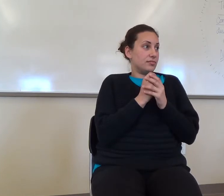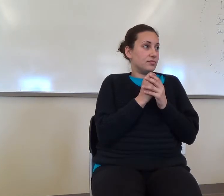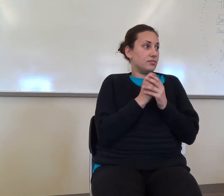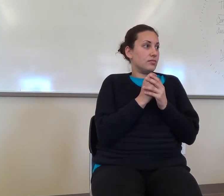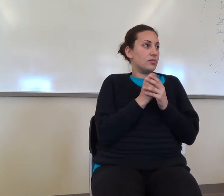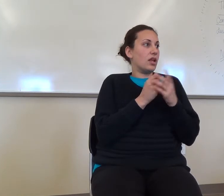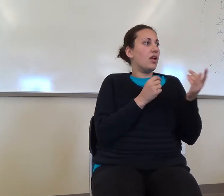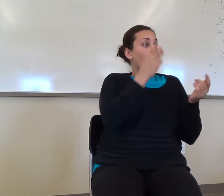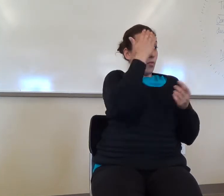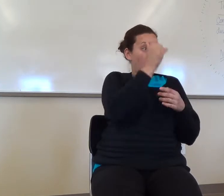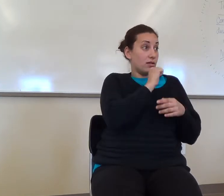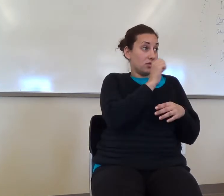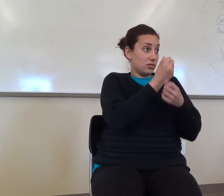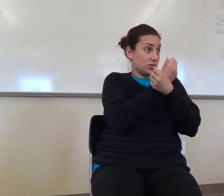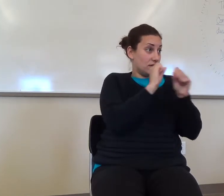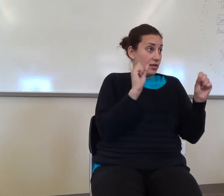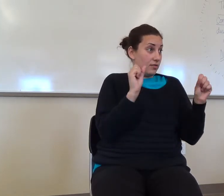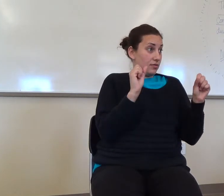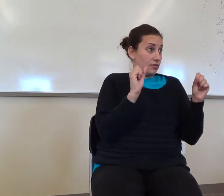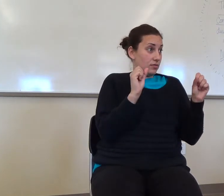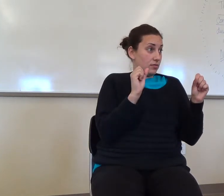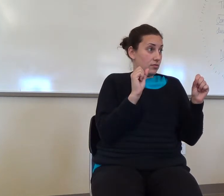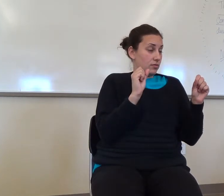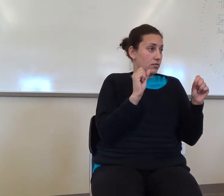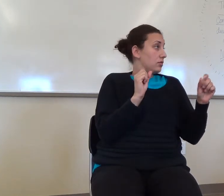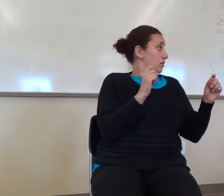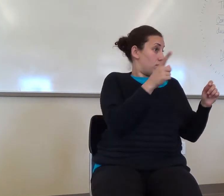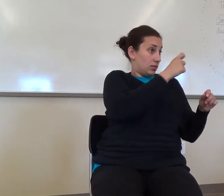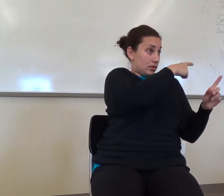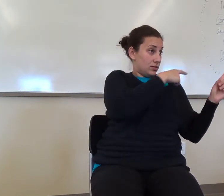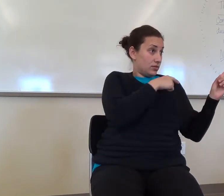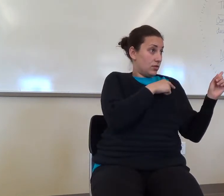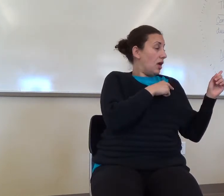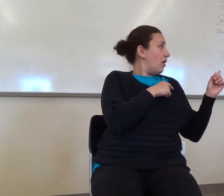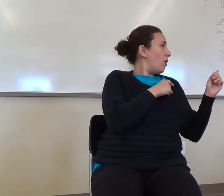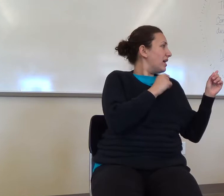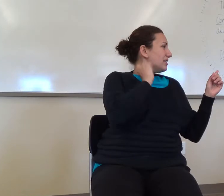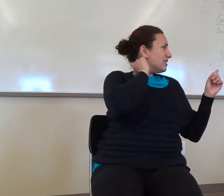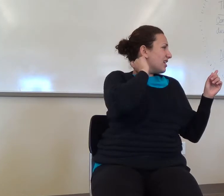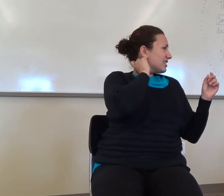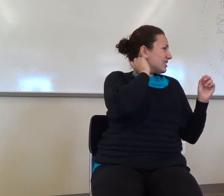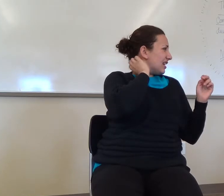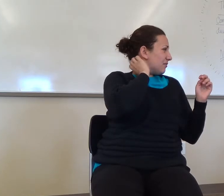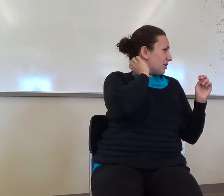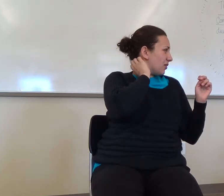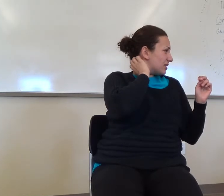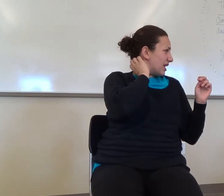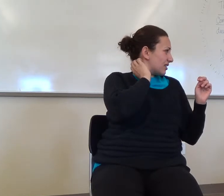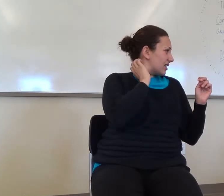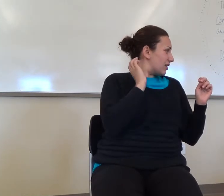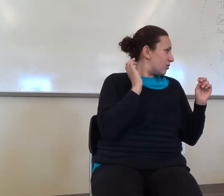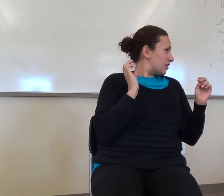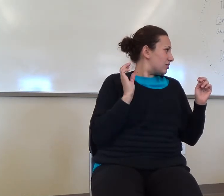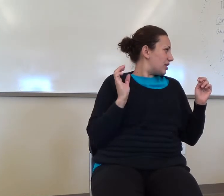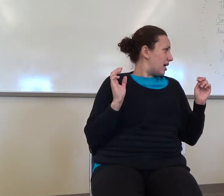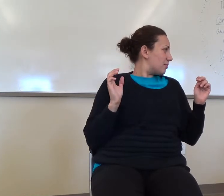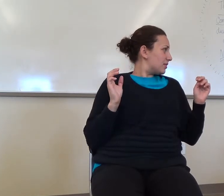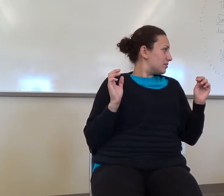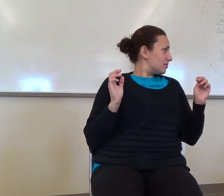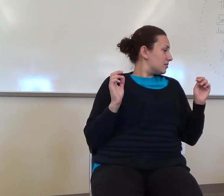he hauls them to the river. That's probably not terribly. Why is that not safe though, exactly? Like, well, what could happen? But you have to